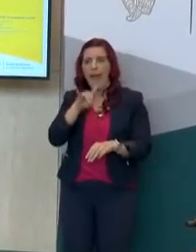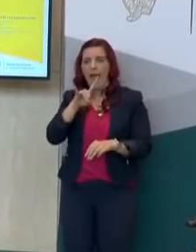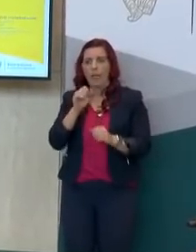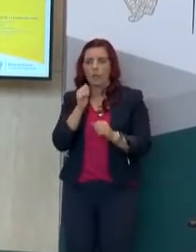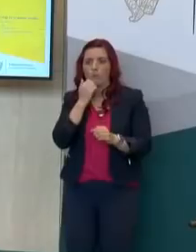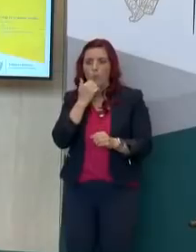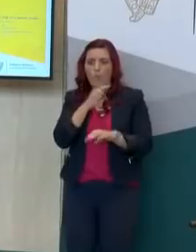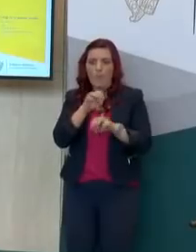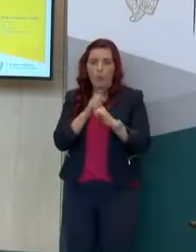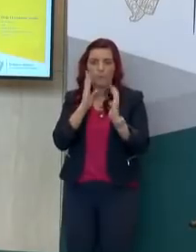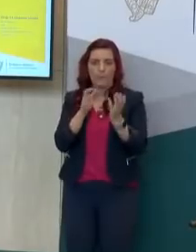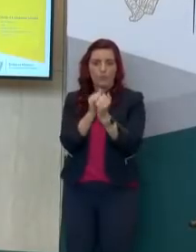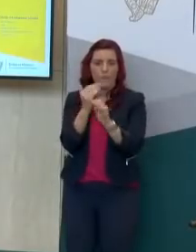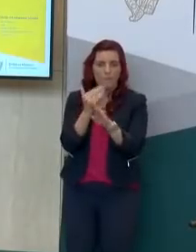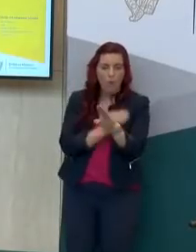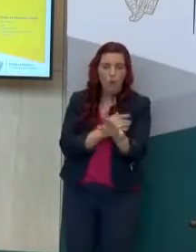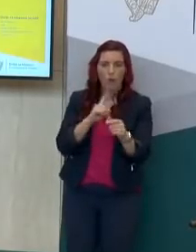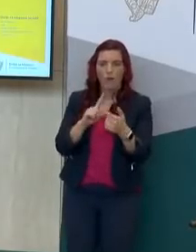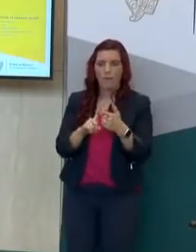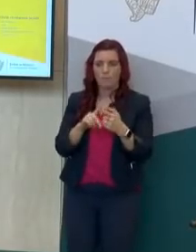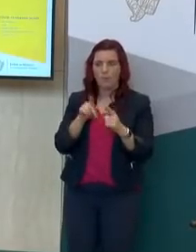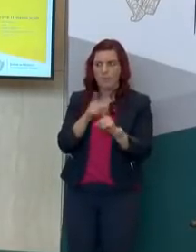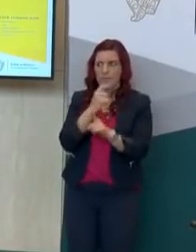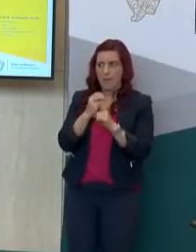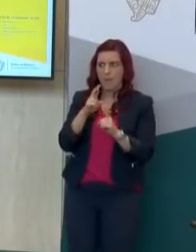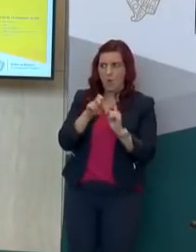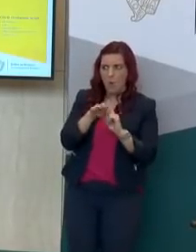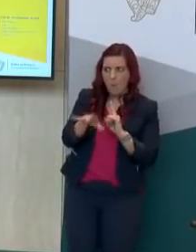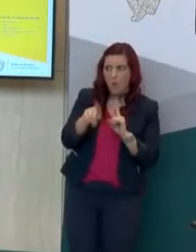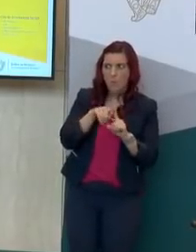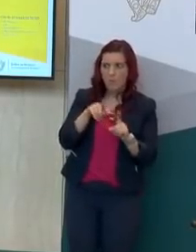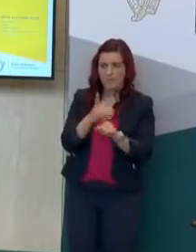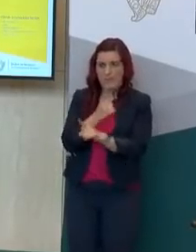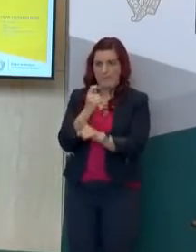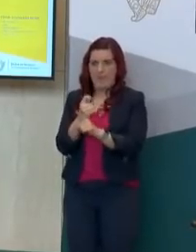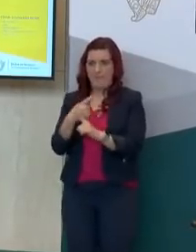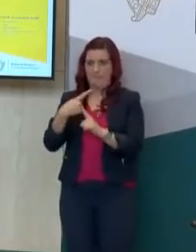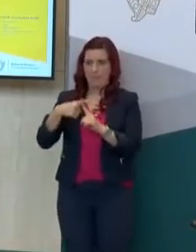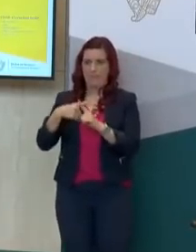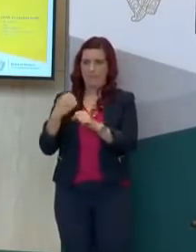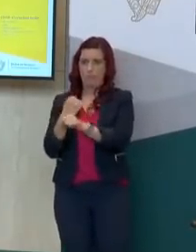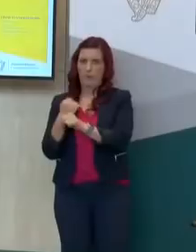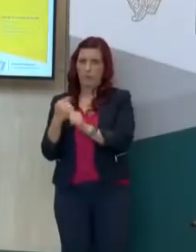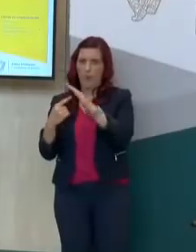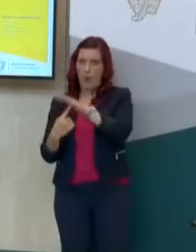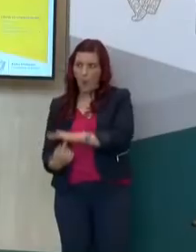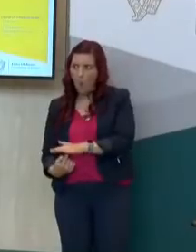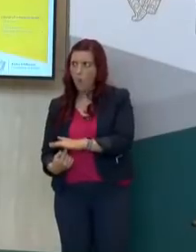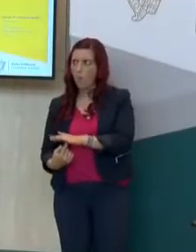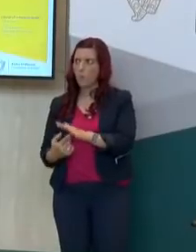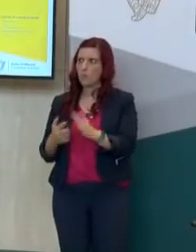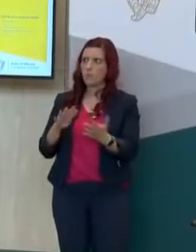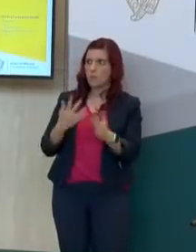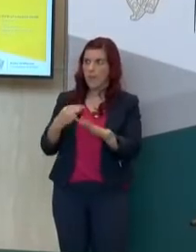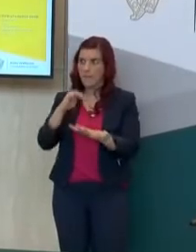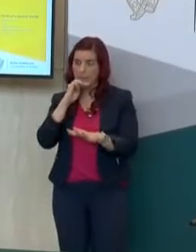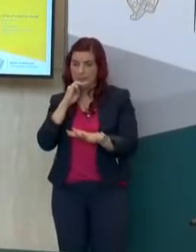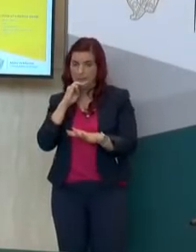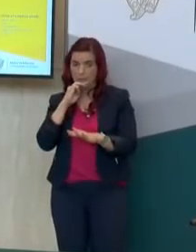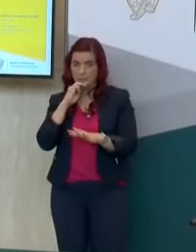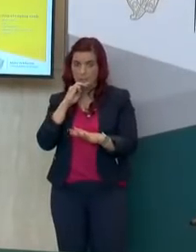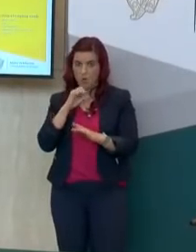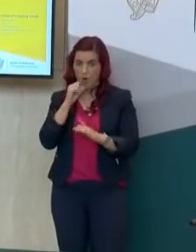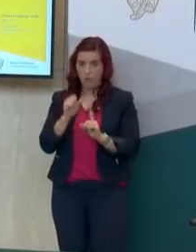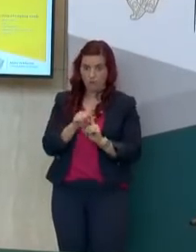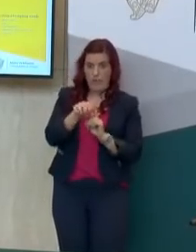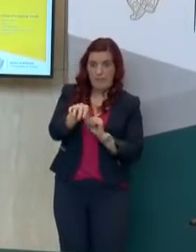yet the R number is still quite low and the positivity rate is low. I don't know if I'm interpreting that correctly. Does that, I mean, are people not passing